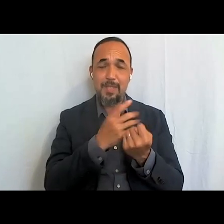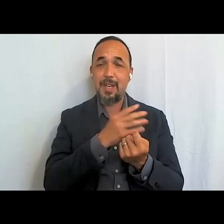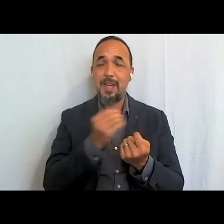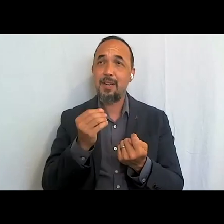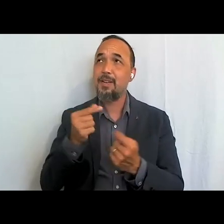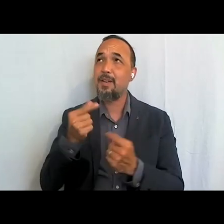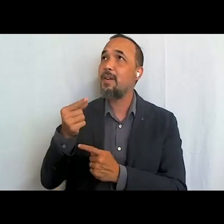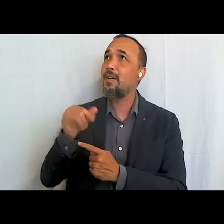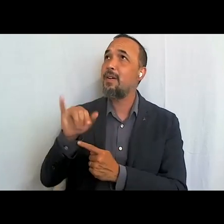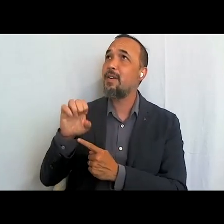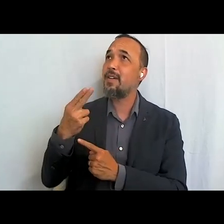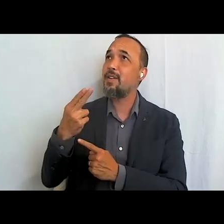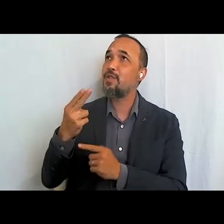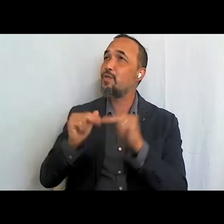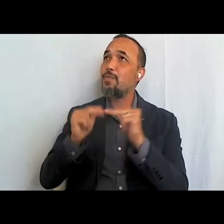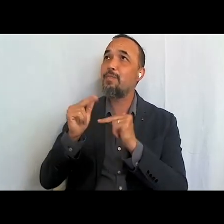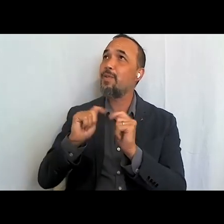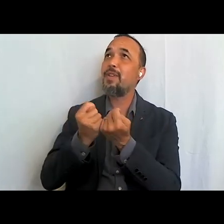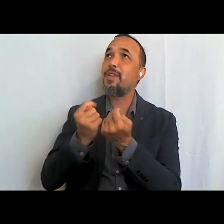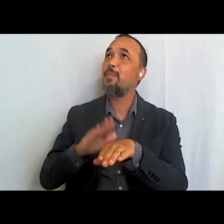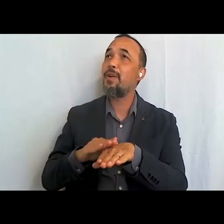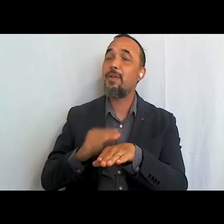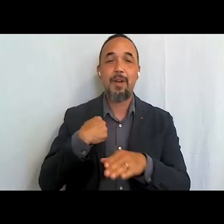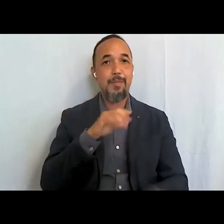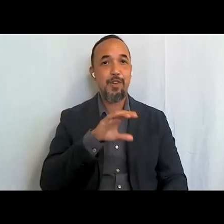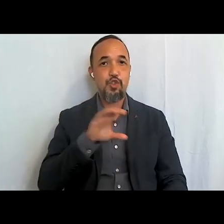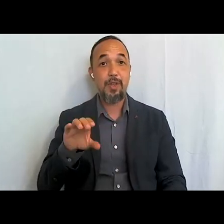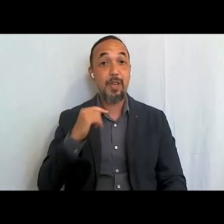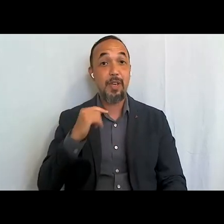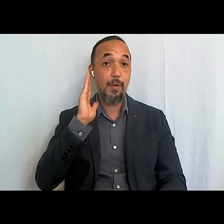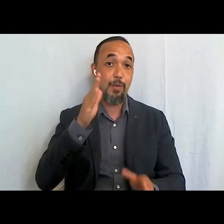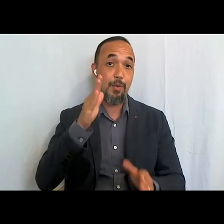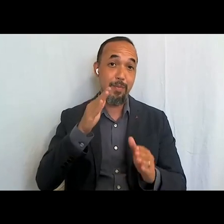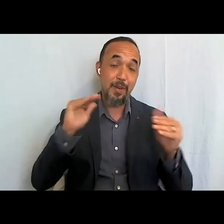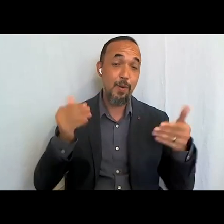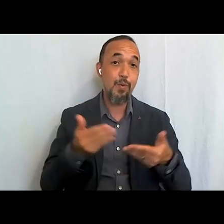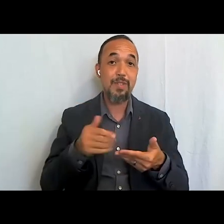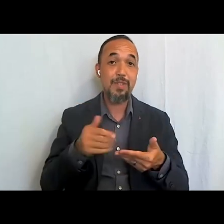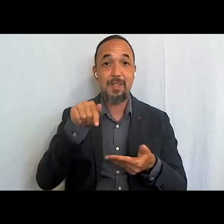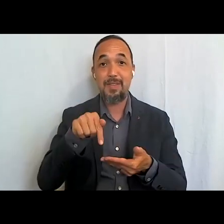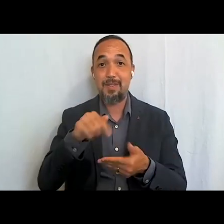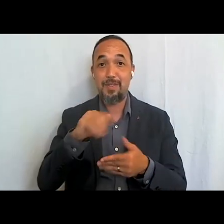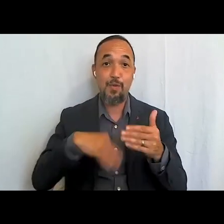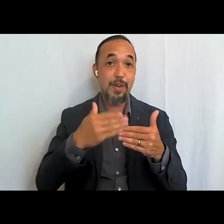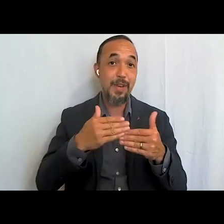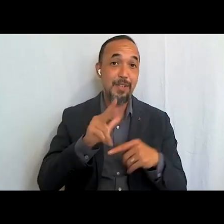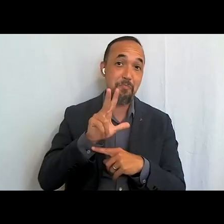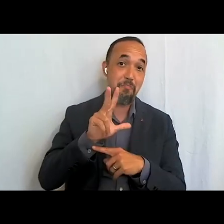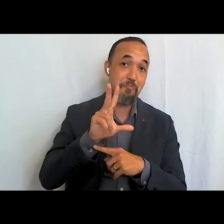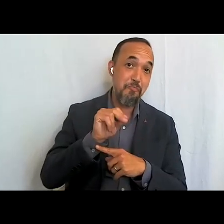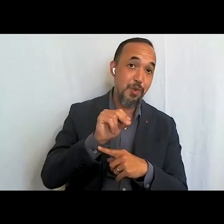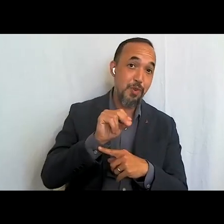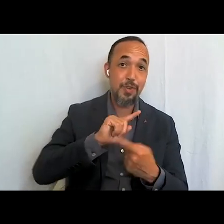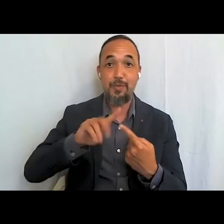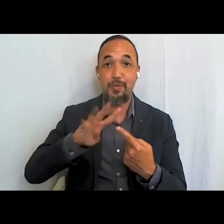I'm Charlie. I will be hosting this shenanigans for the next 30 to 45 minutes, depending on how long-winded I am